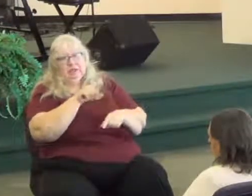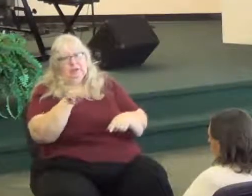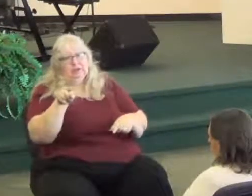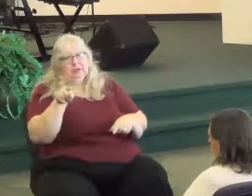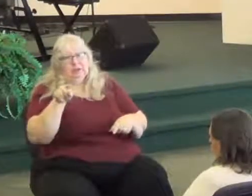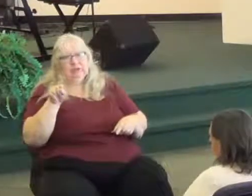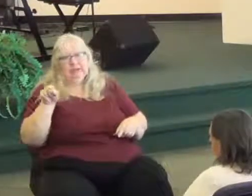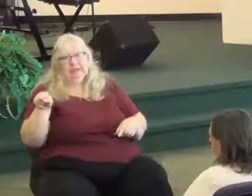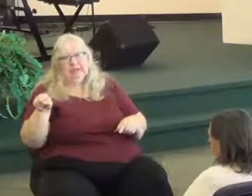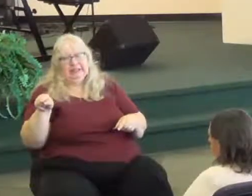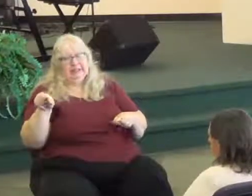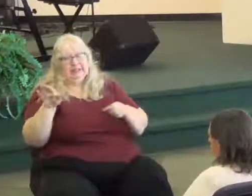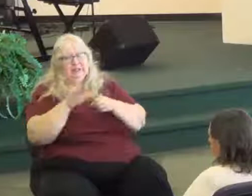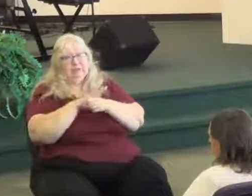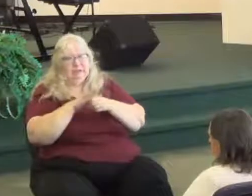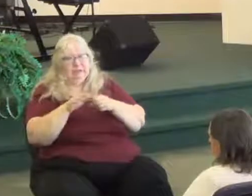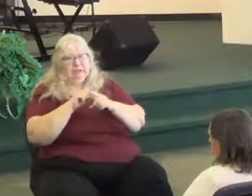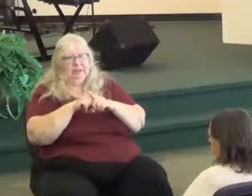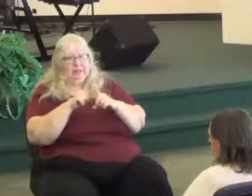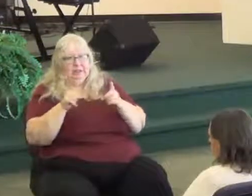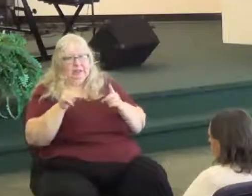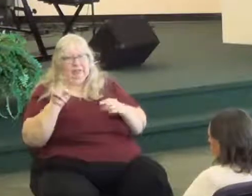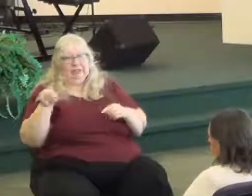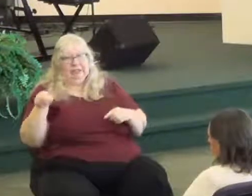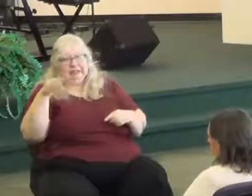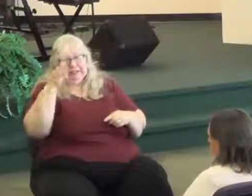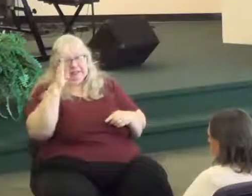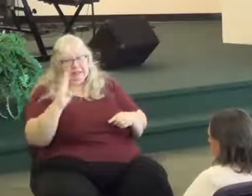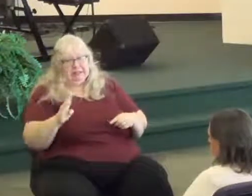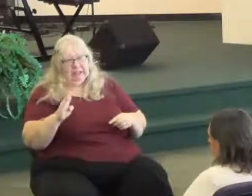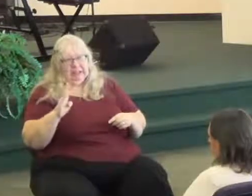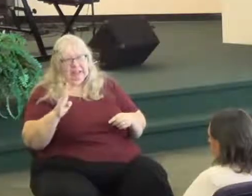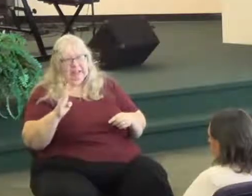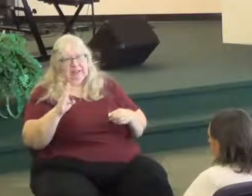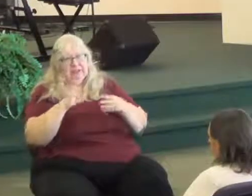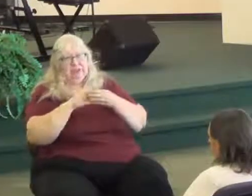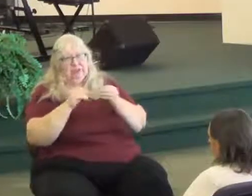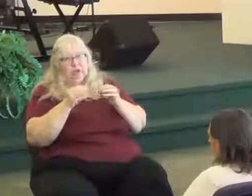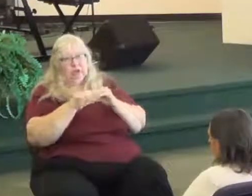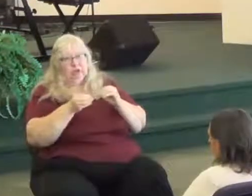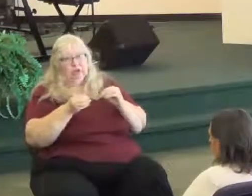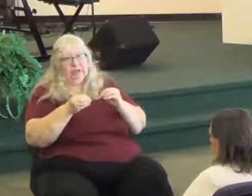God. And these stories are to leave us in awe of who he is.